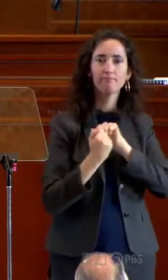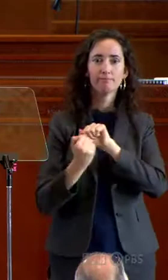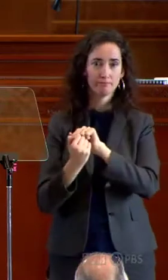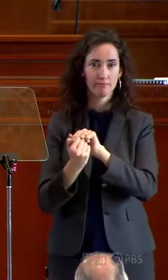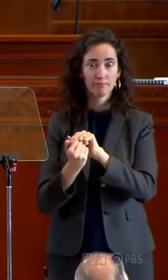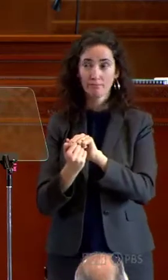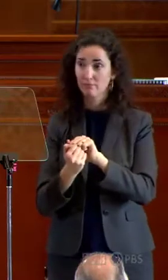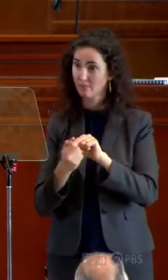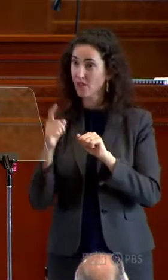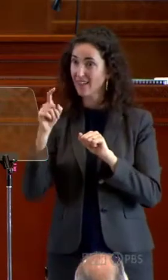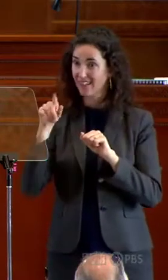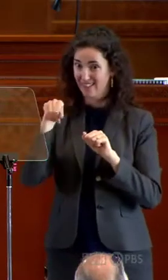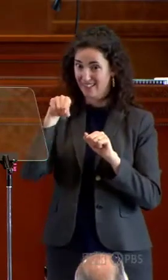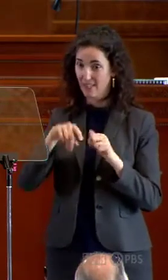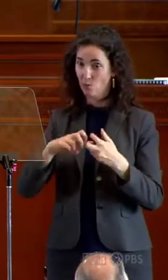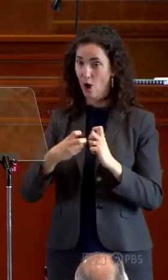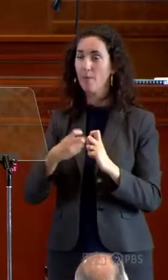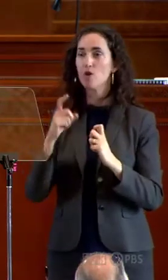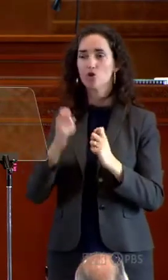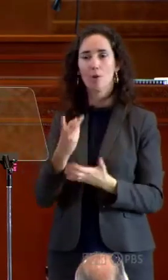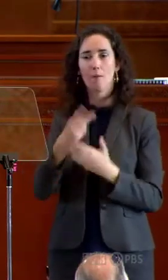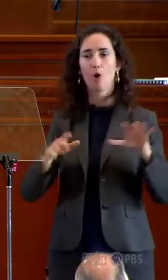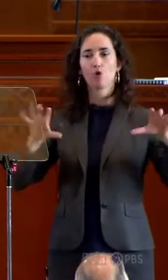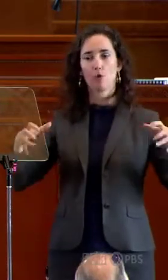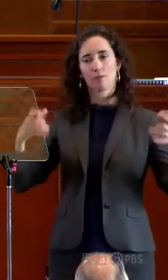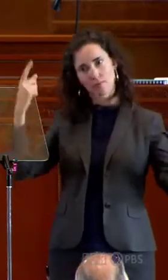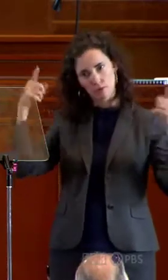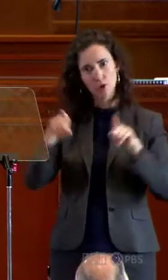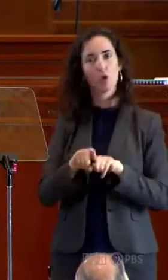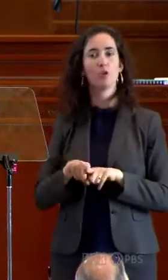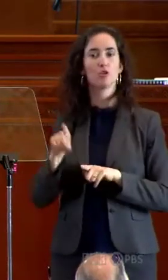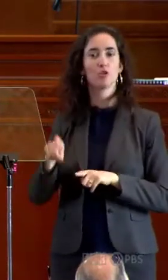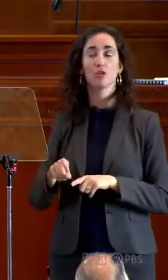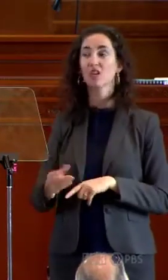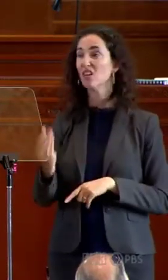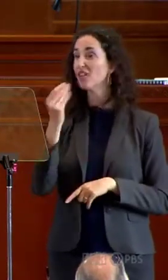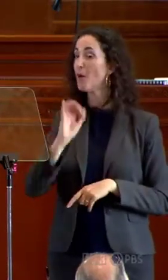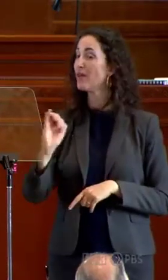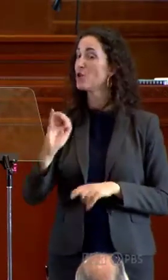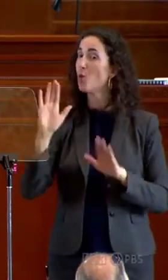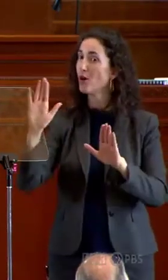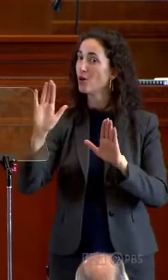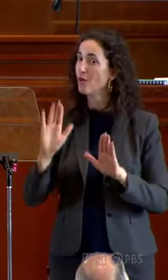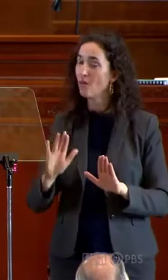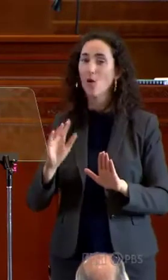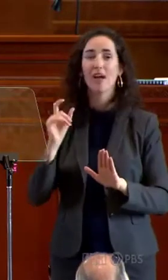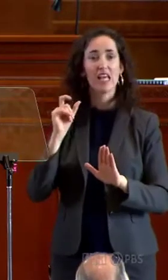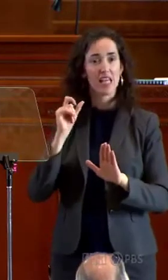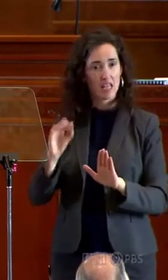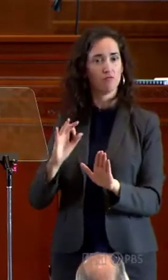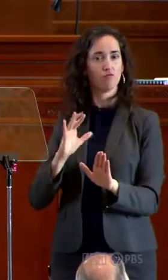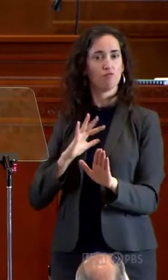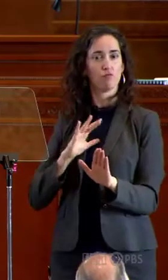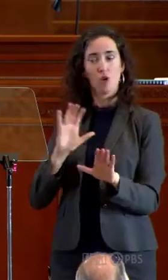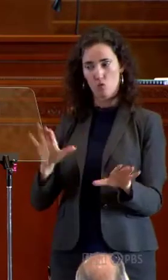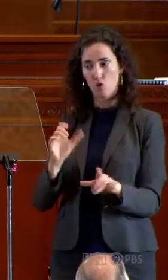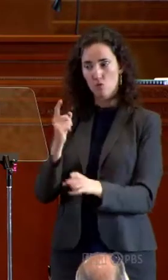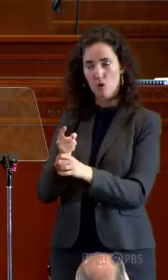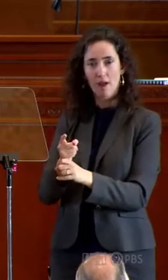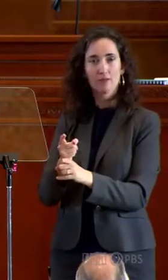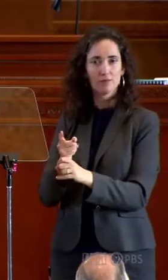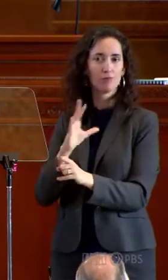a very bipartisan issue. Insurance is a wonderful thing when it functions as